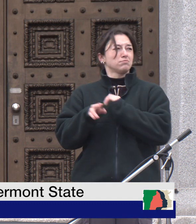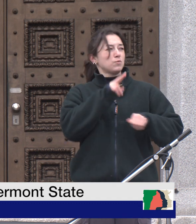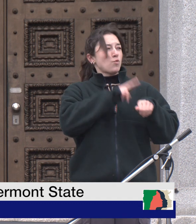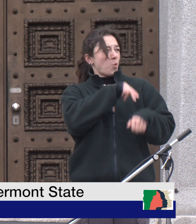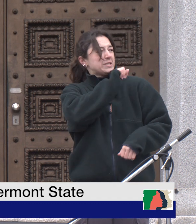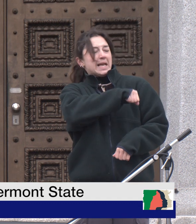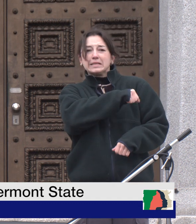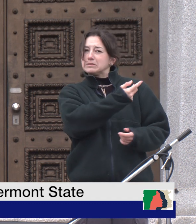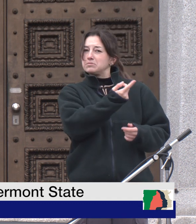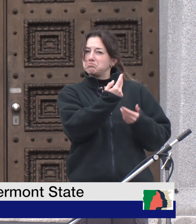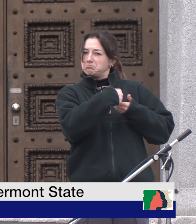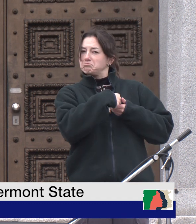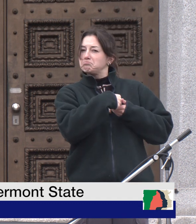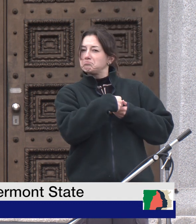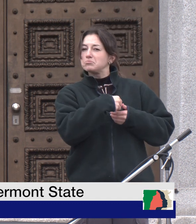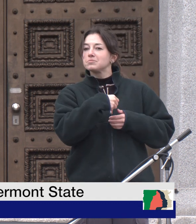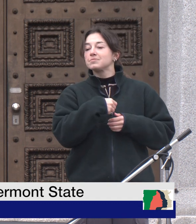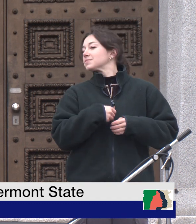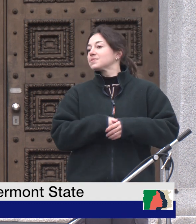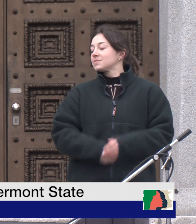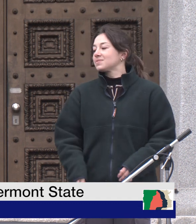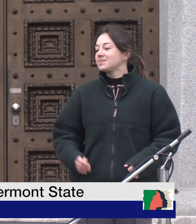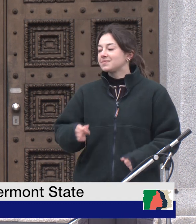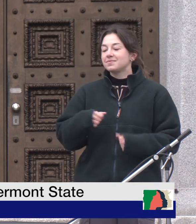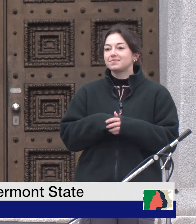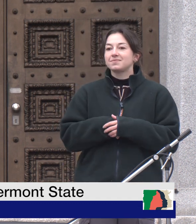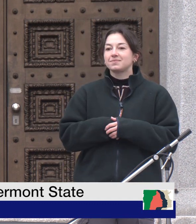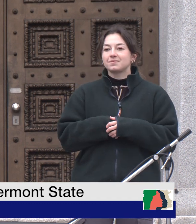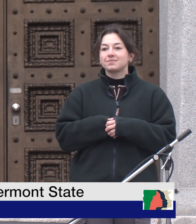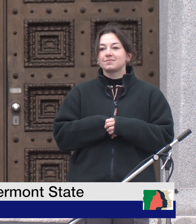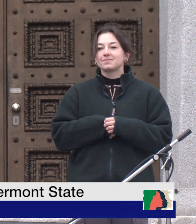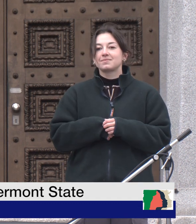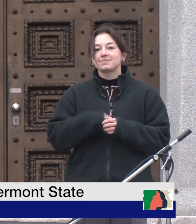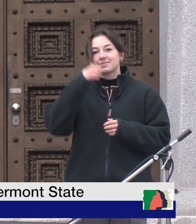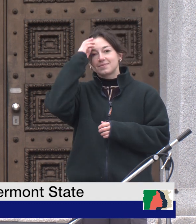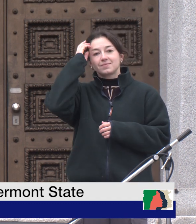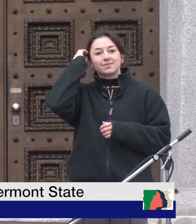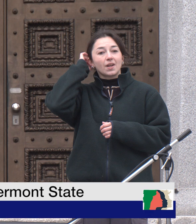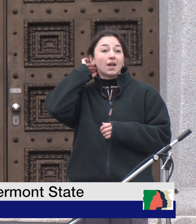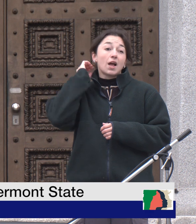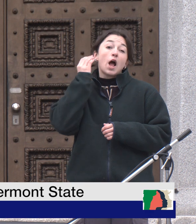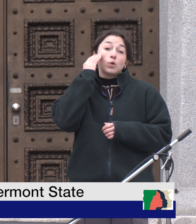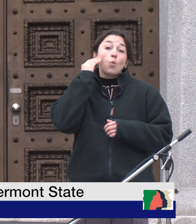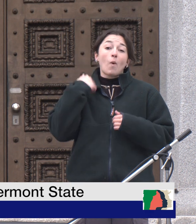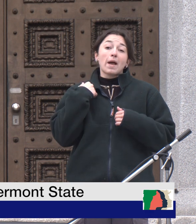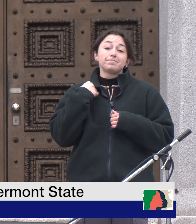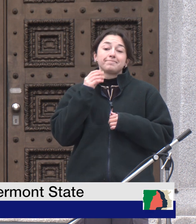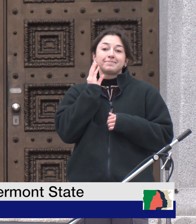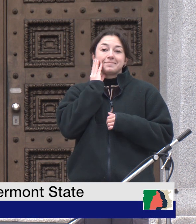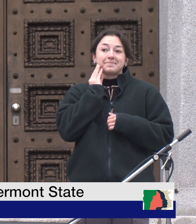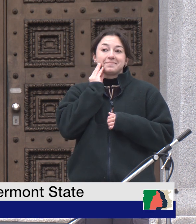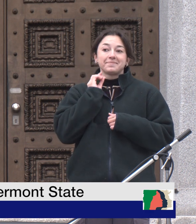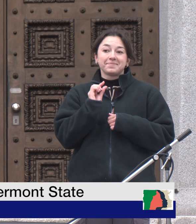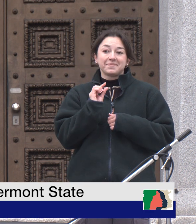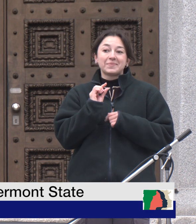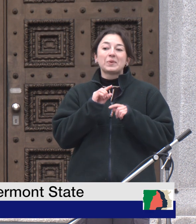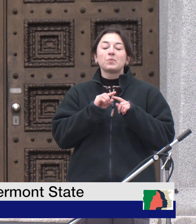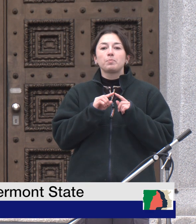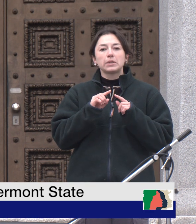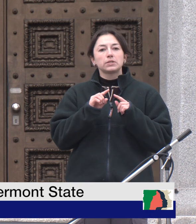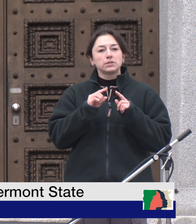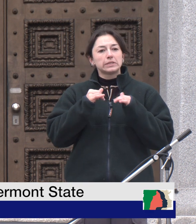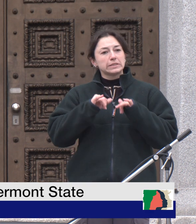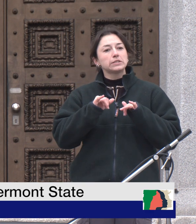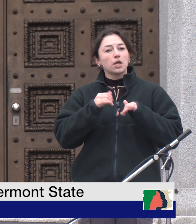yes. I'll concede that of those speaking, I am by far the least experienced, yet my presence here is